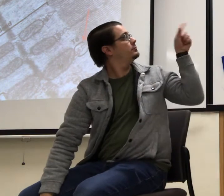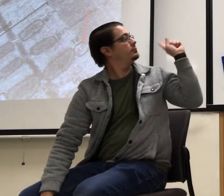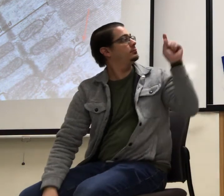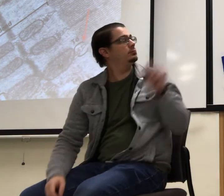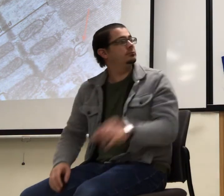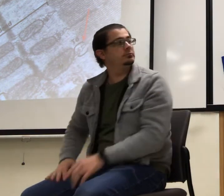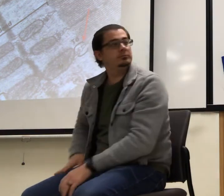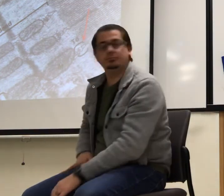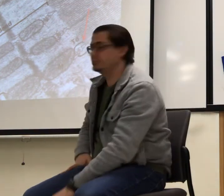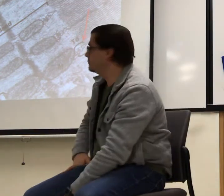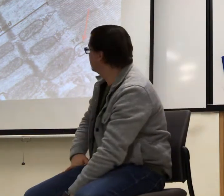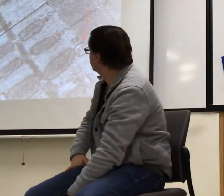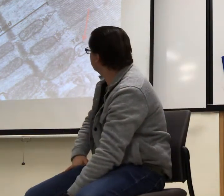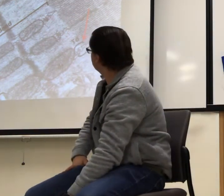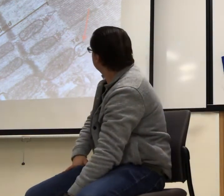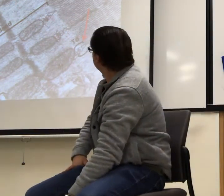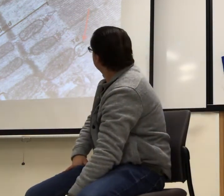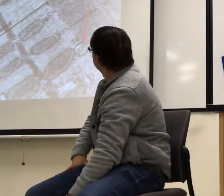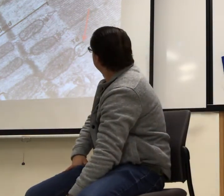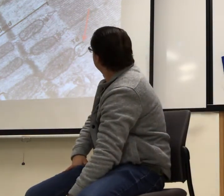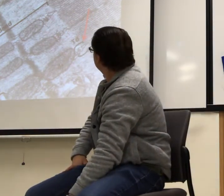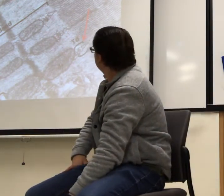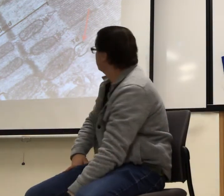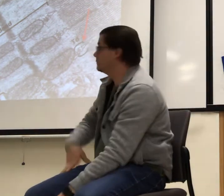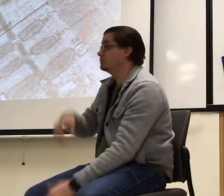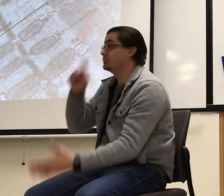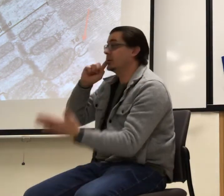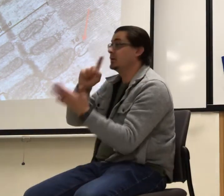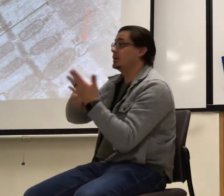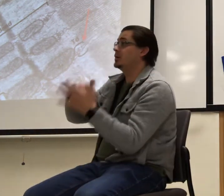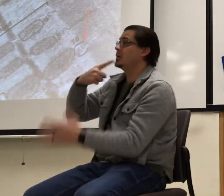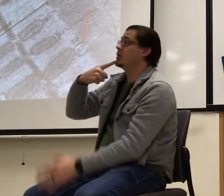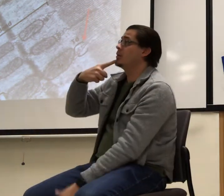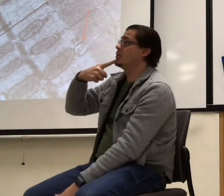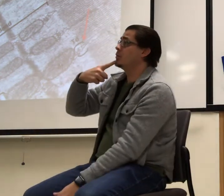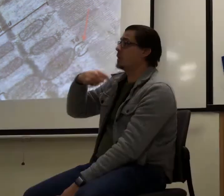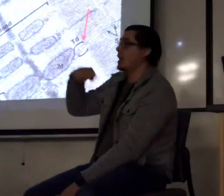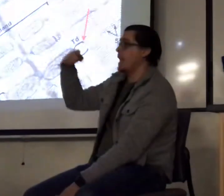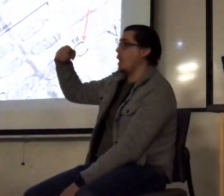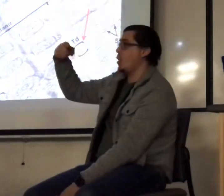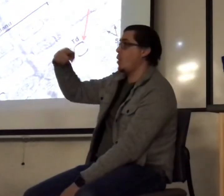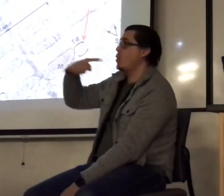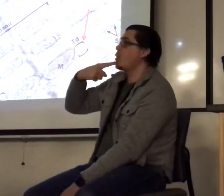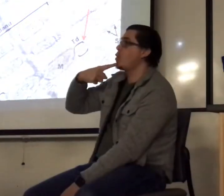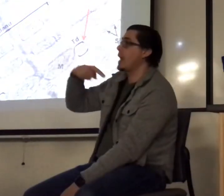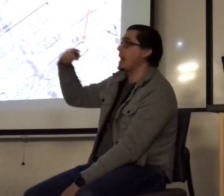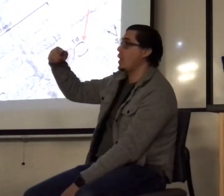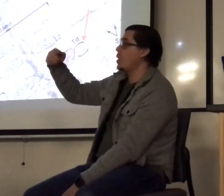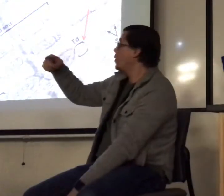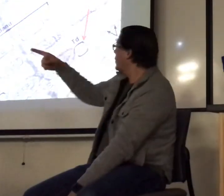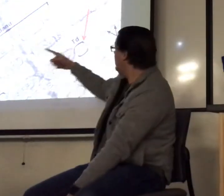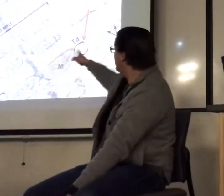All right, here's a picture of the histology, and look at the red arrow. Turn the lights off.